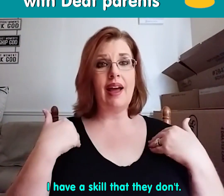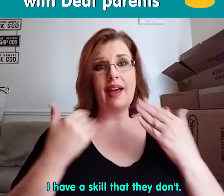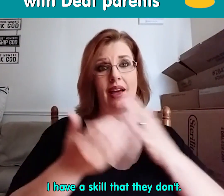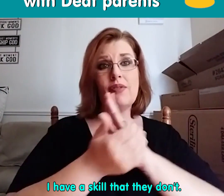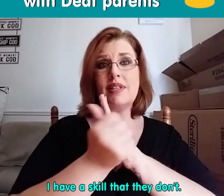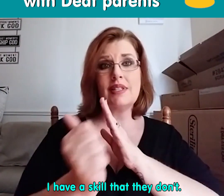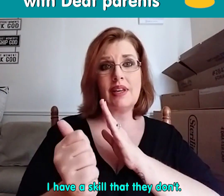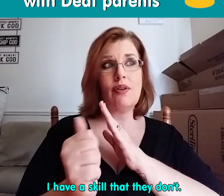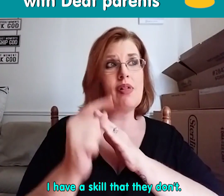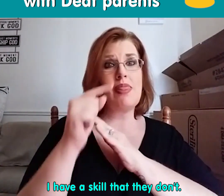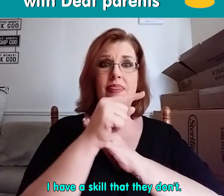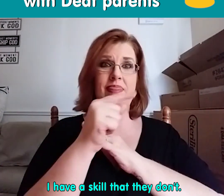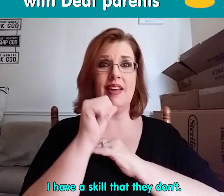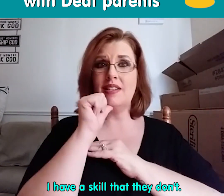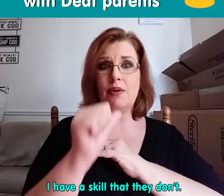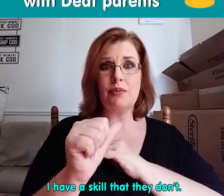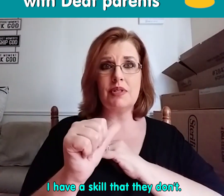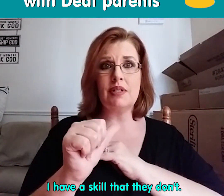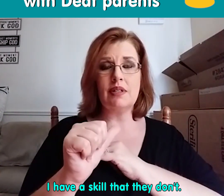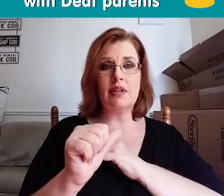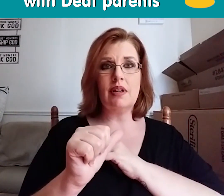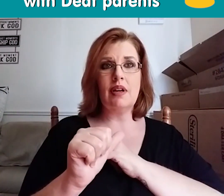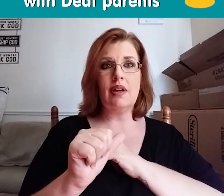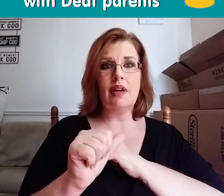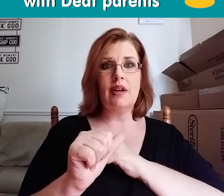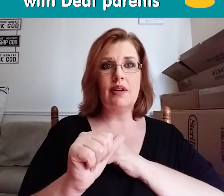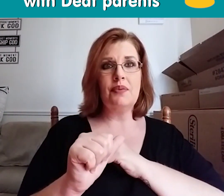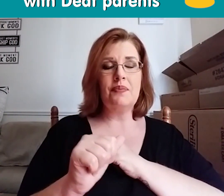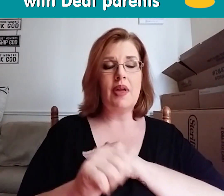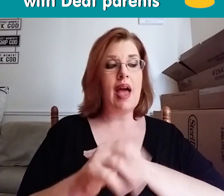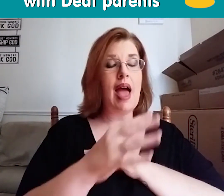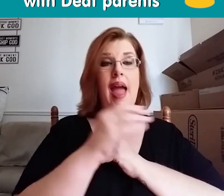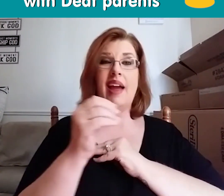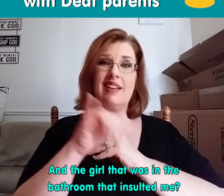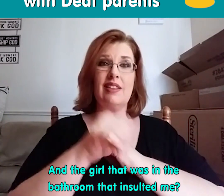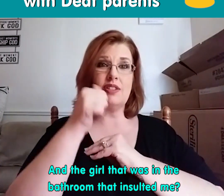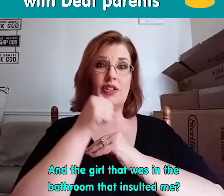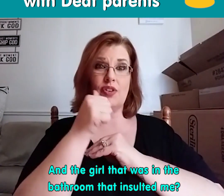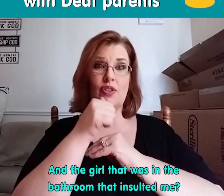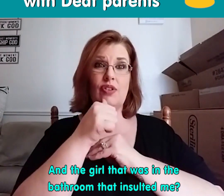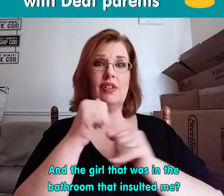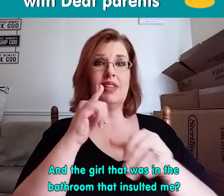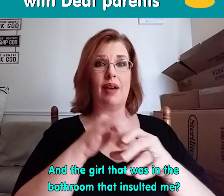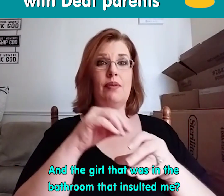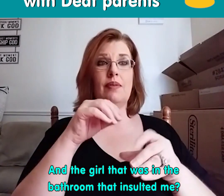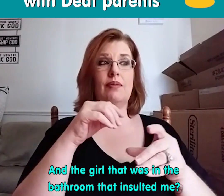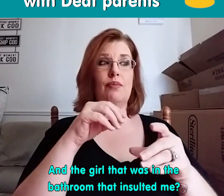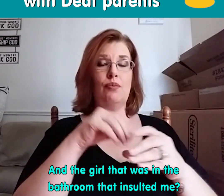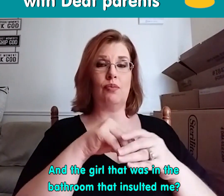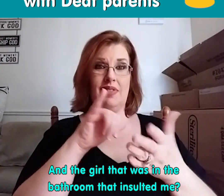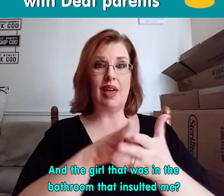hate knowing sign language. And I never really did hate my mom and dad.